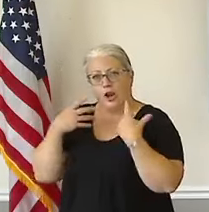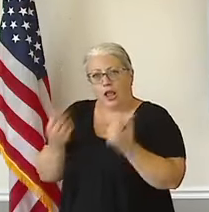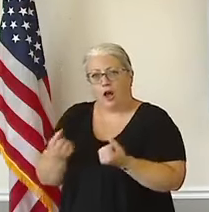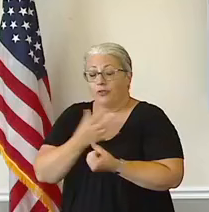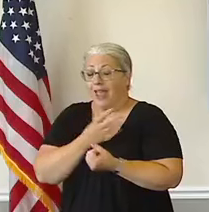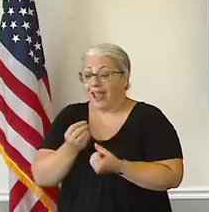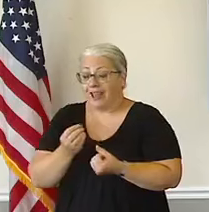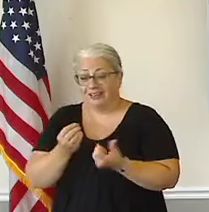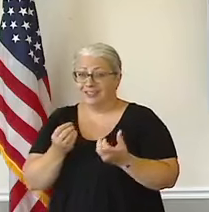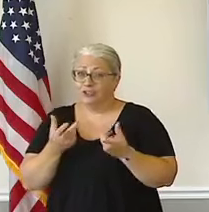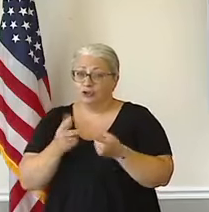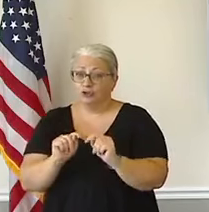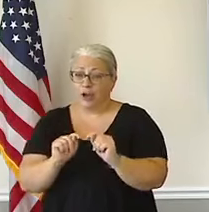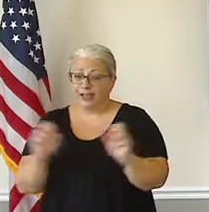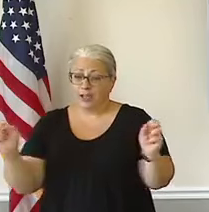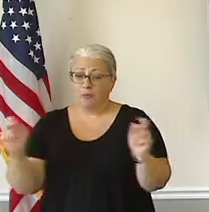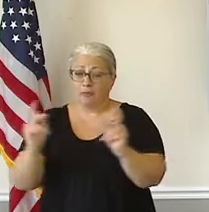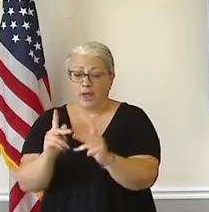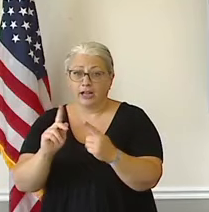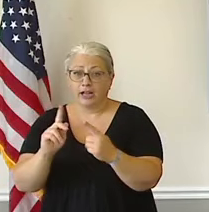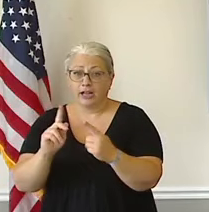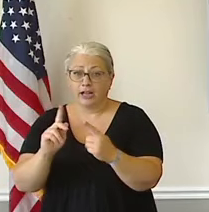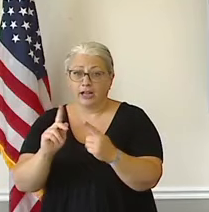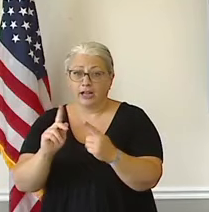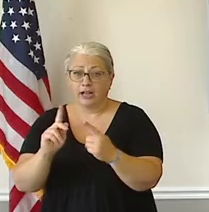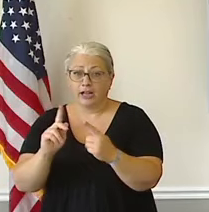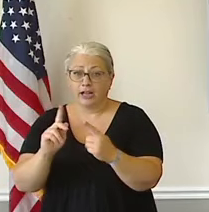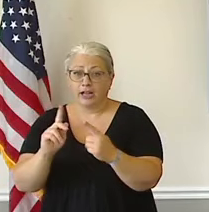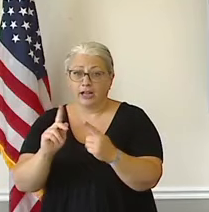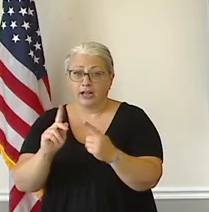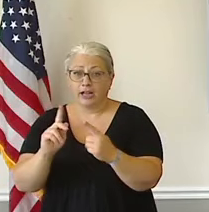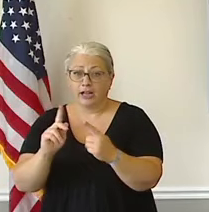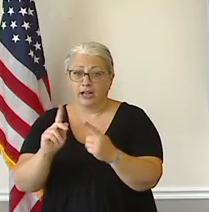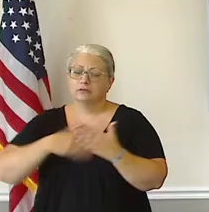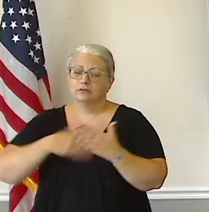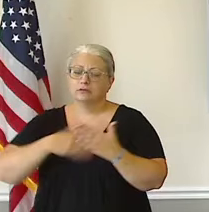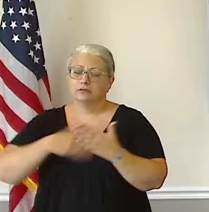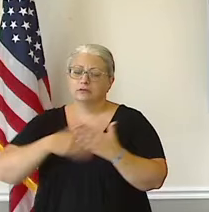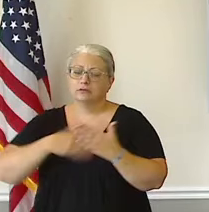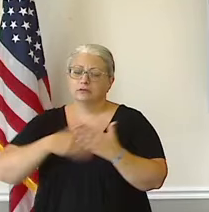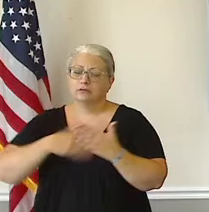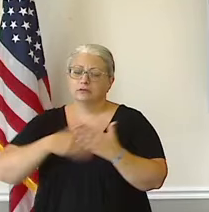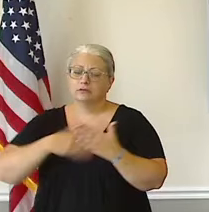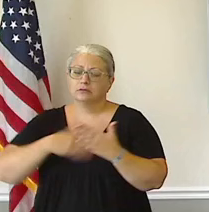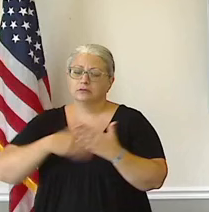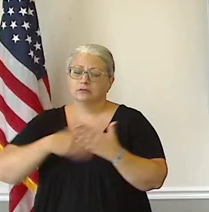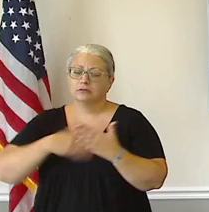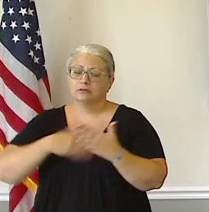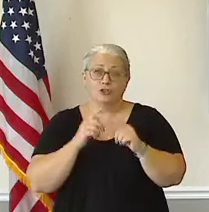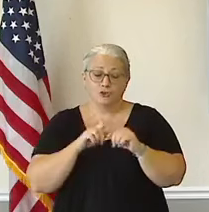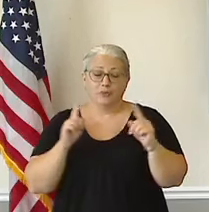living. And all of that is a real challenge, but it's also an opportunity for us to be the very best we can